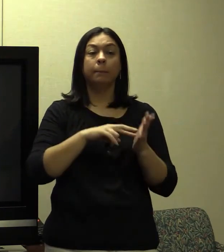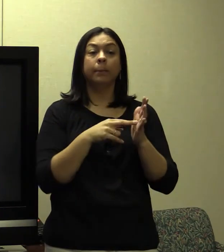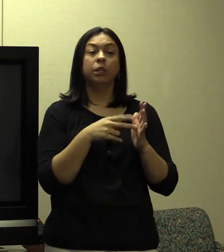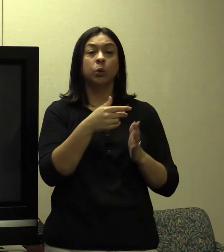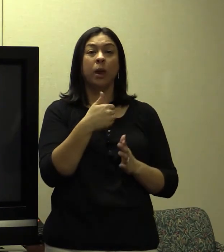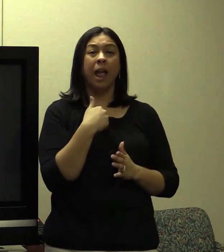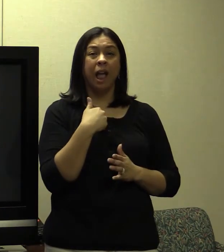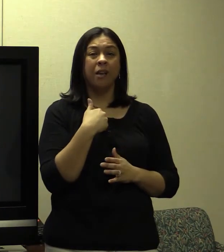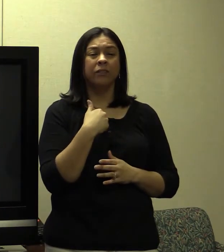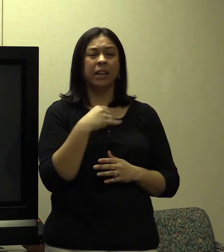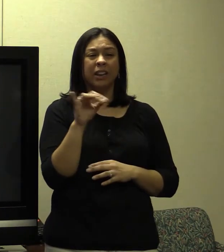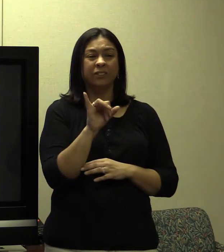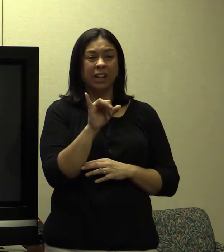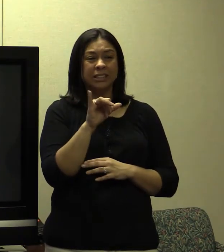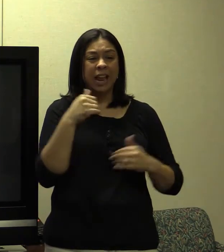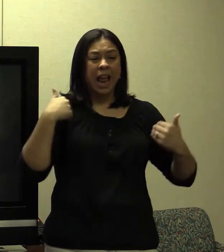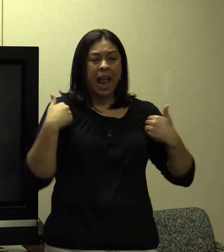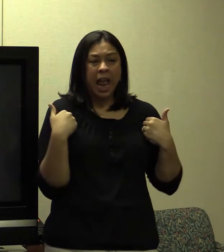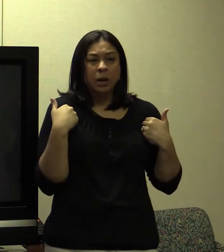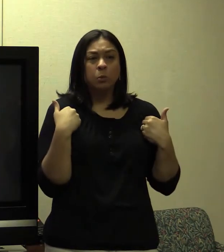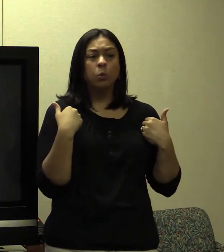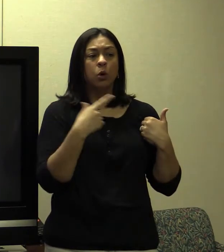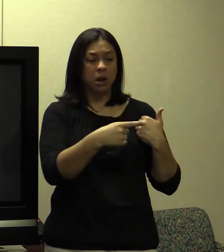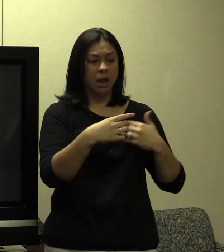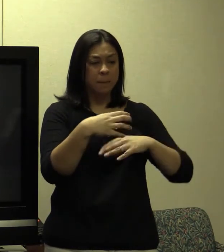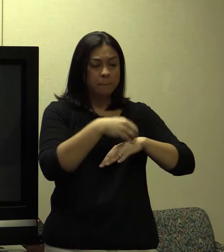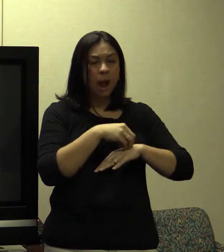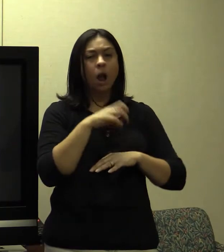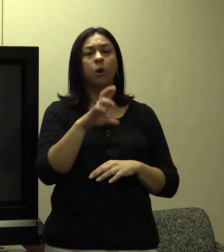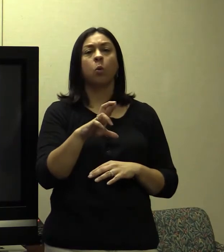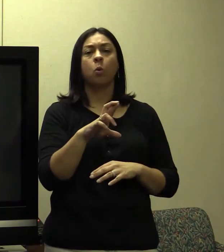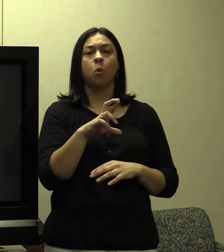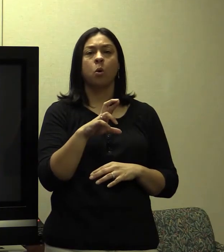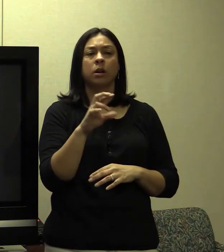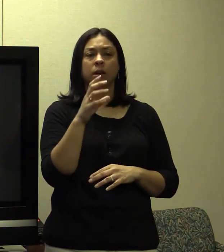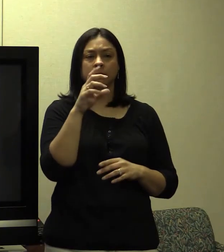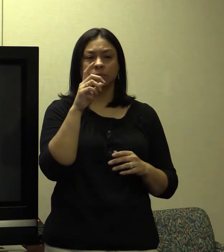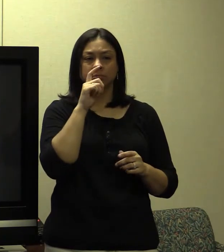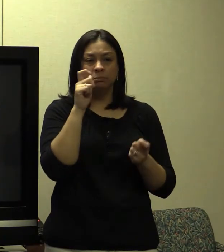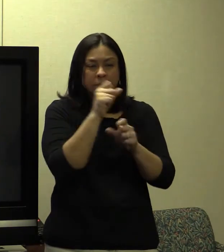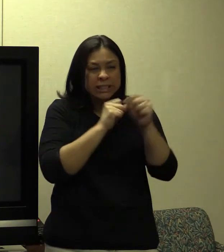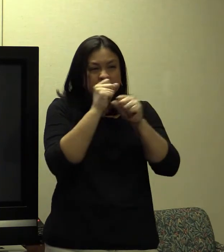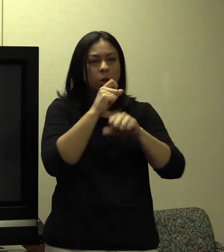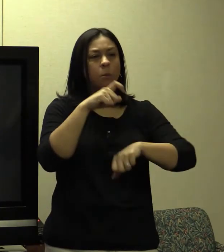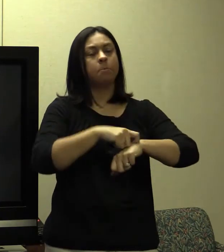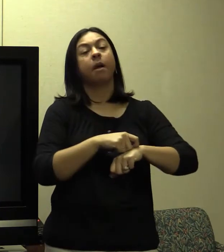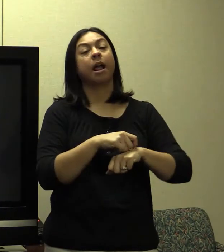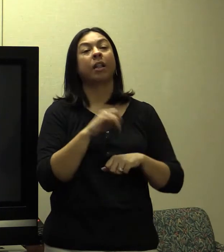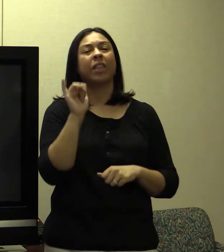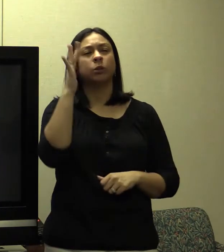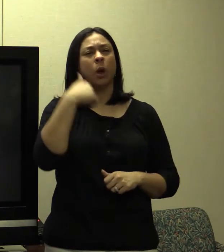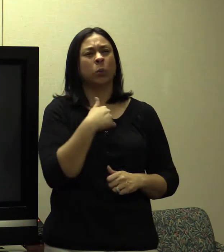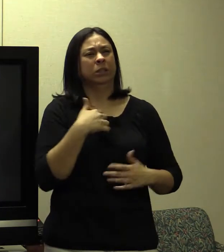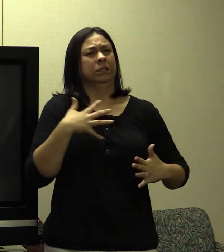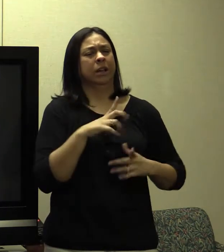or insect bite. This is why we are so careful about bats, about students touching bats, and that could be a vector.